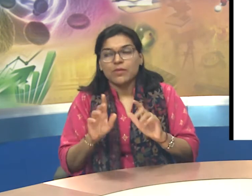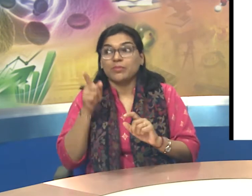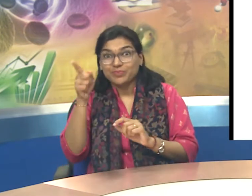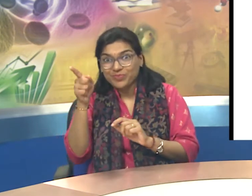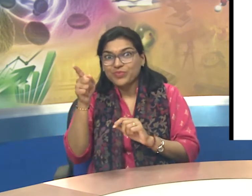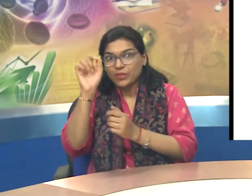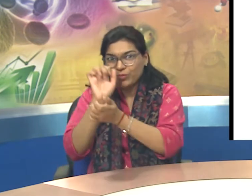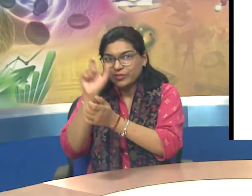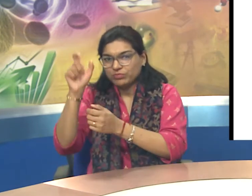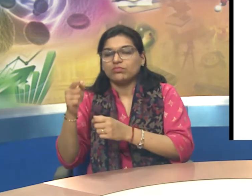Phonogram